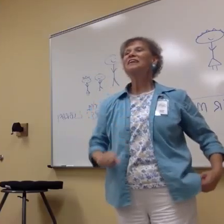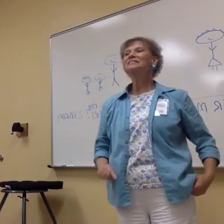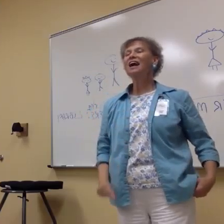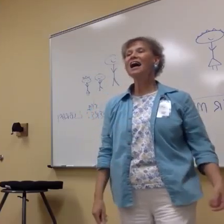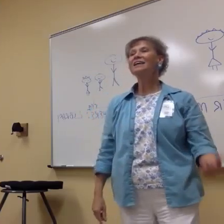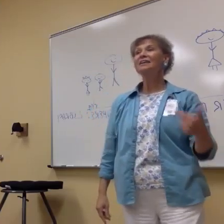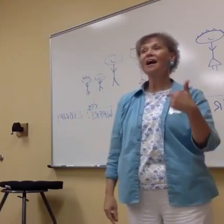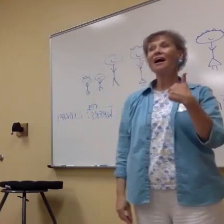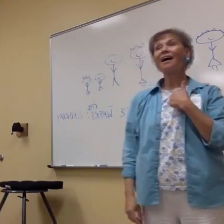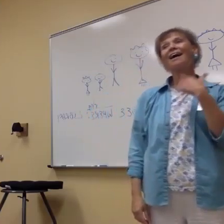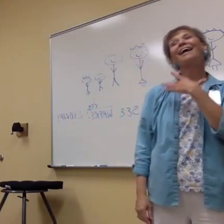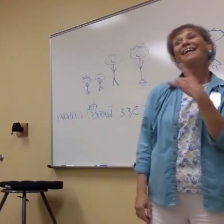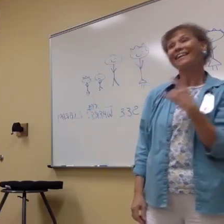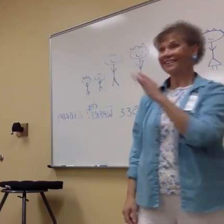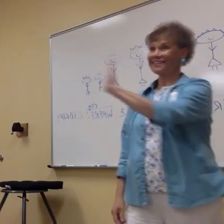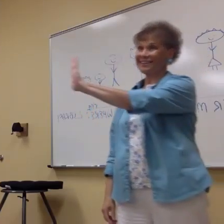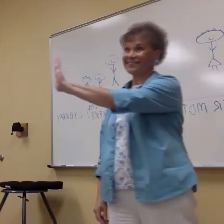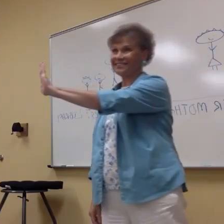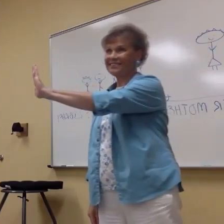Okay, I saw this.